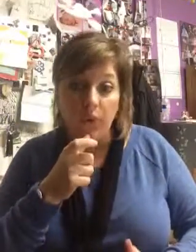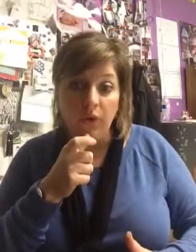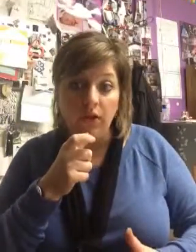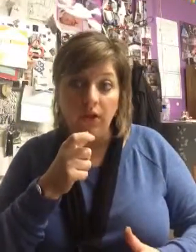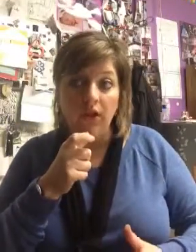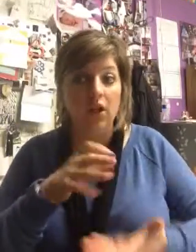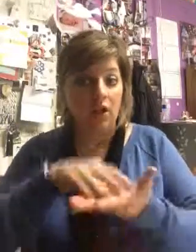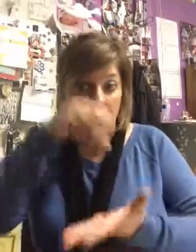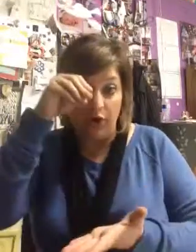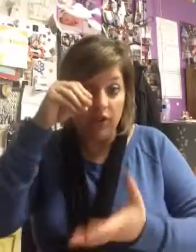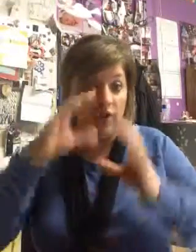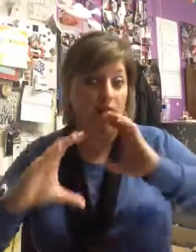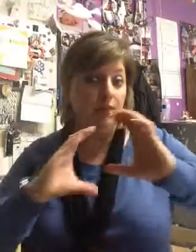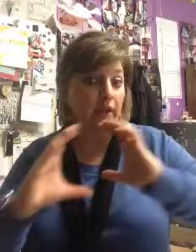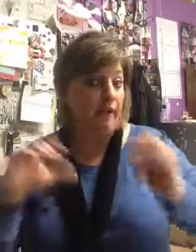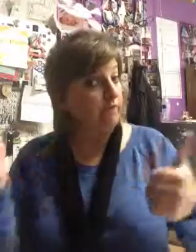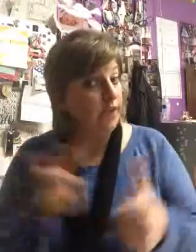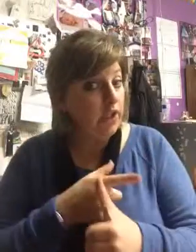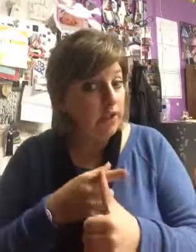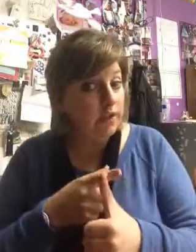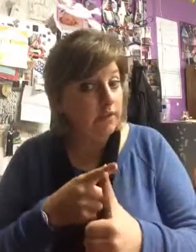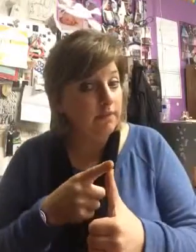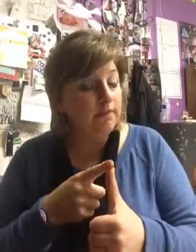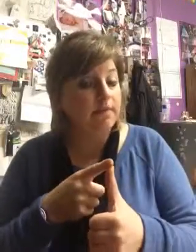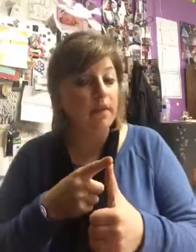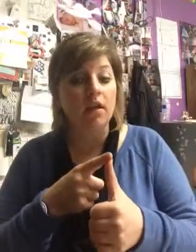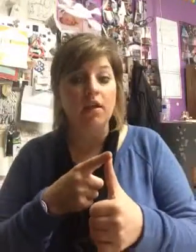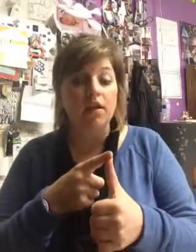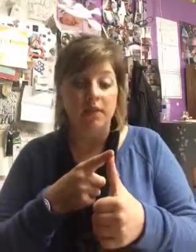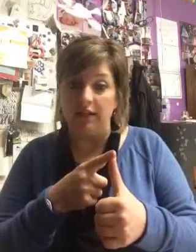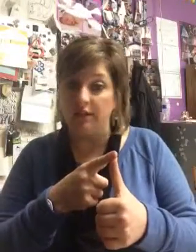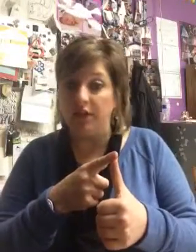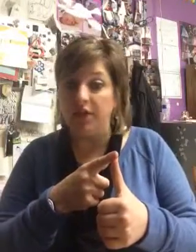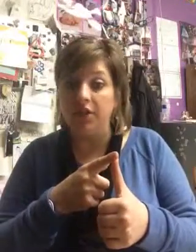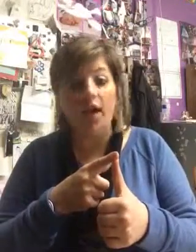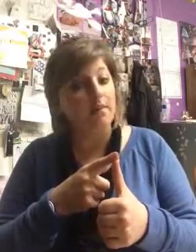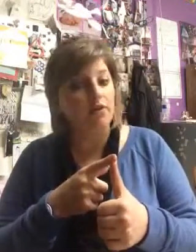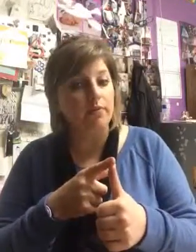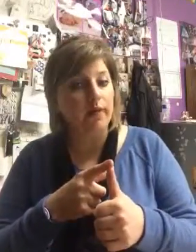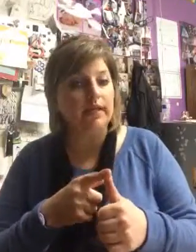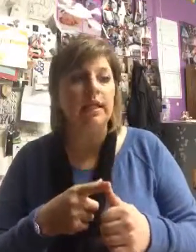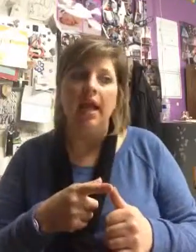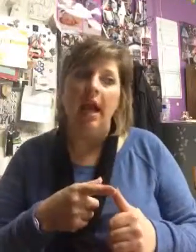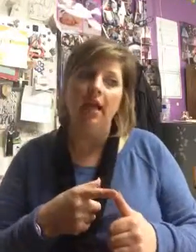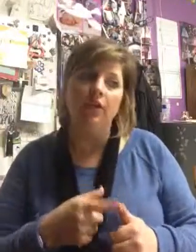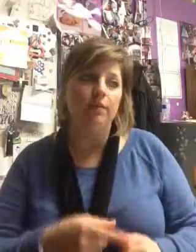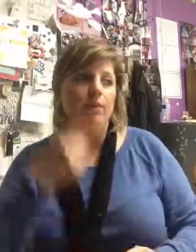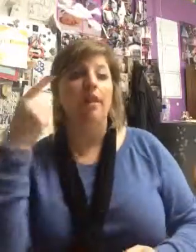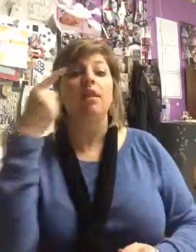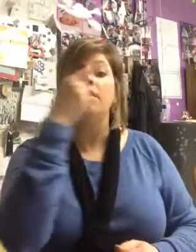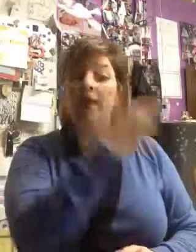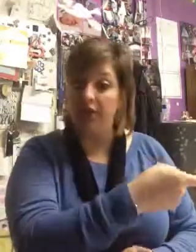who learns to communicate first. That's the question. Eyebrows would be raised, and you would point. They